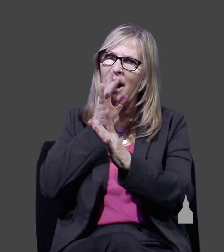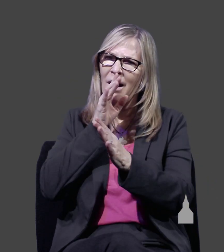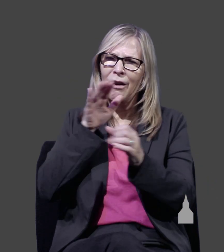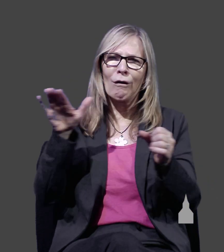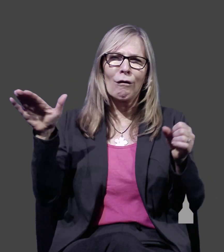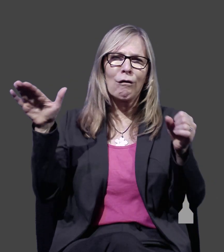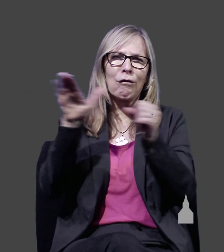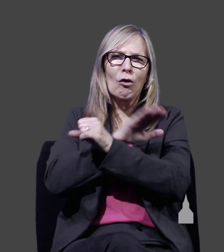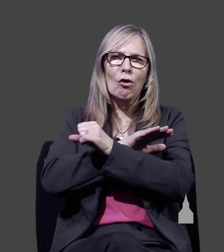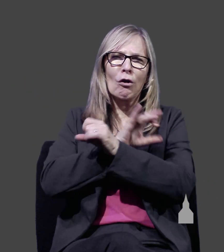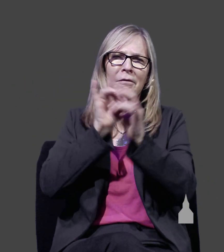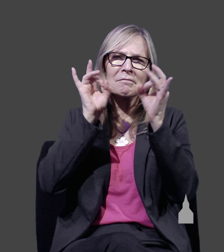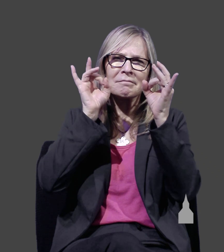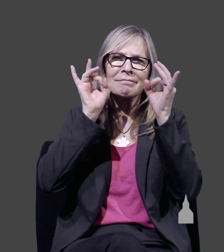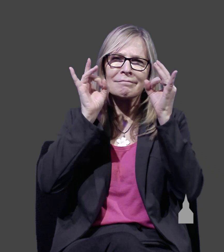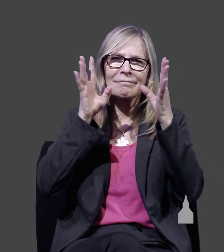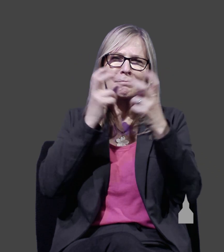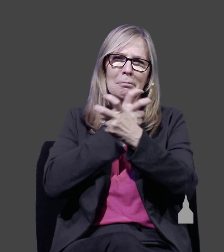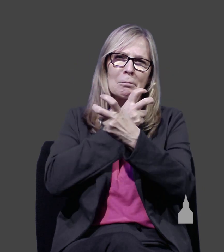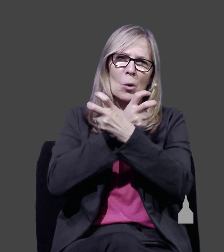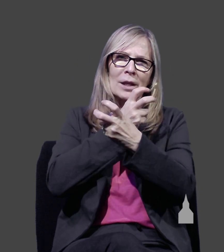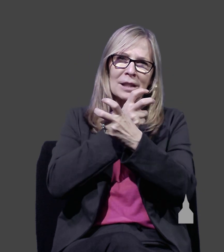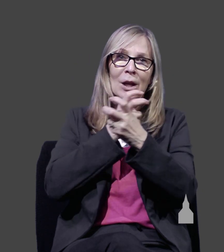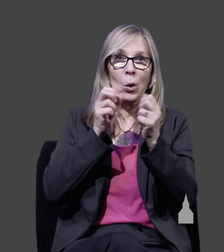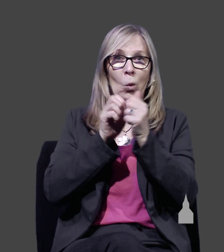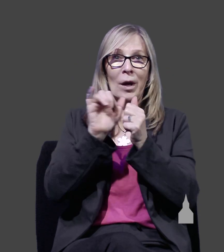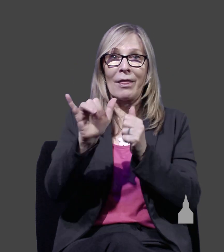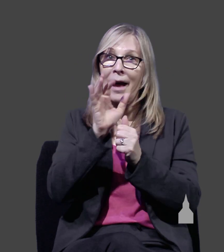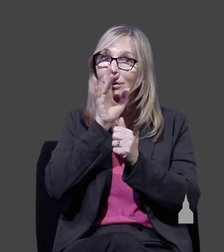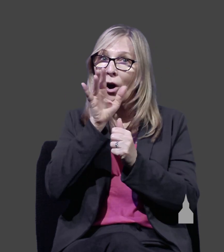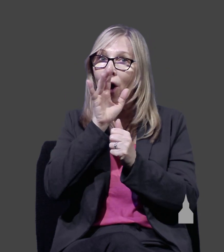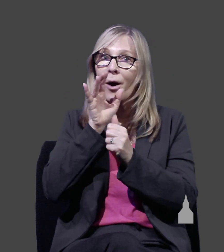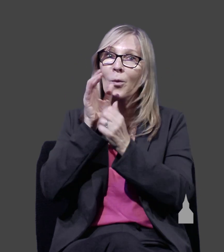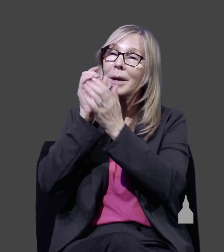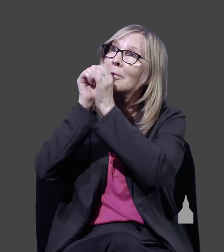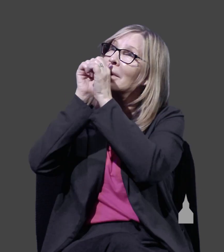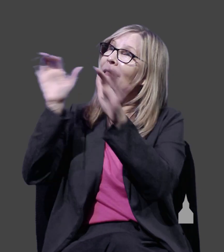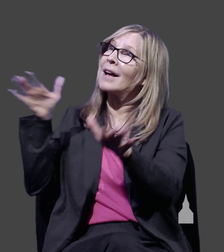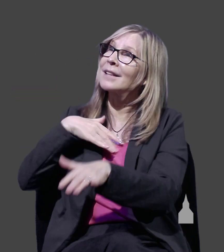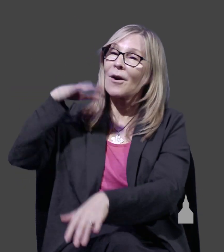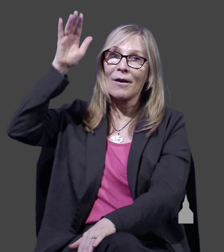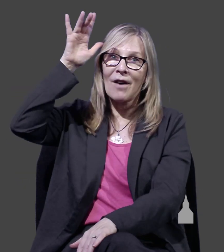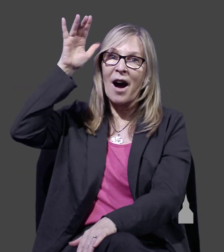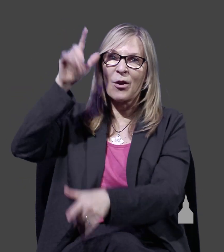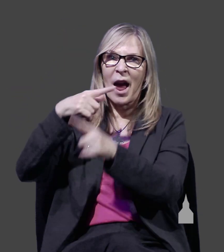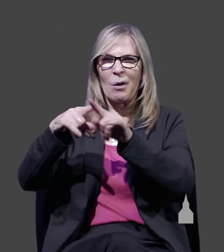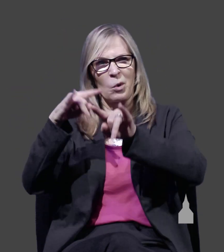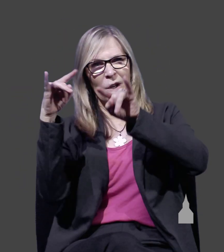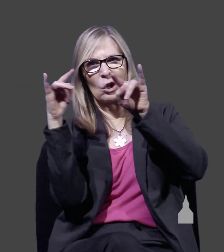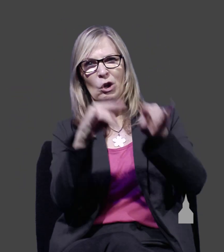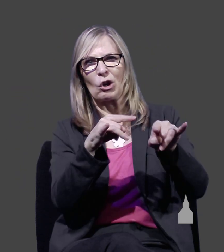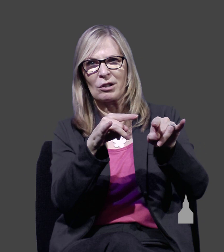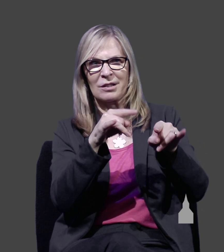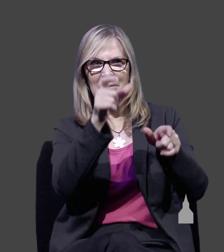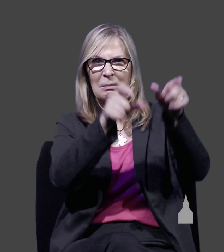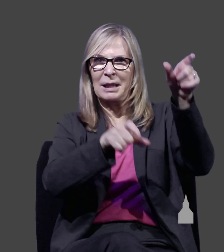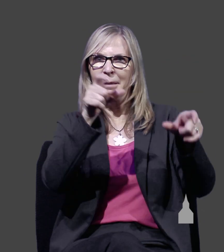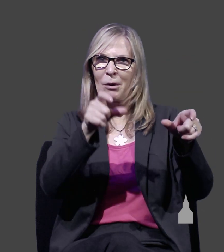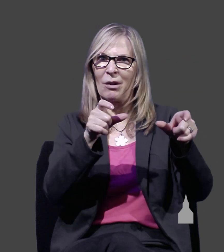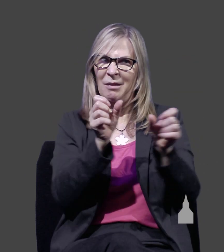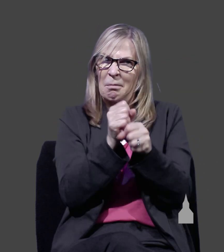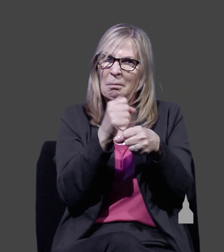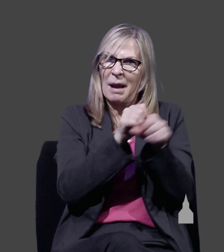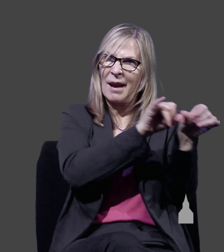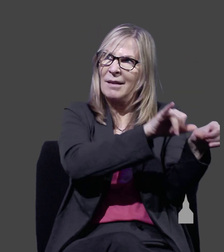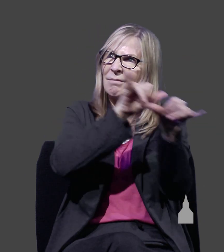poison. With it we bless our Lord and Father, and with it we curse men who have been made in the likeness of God. From the